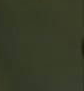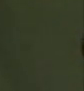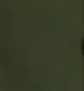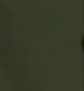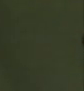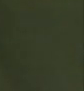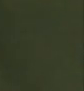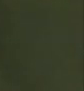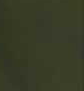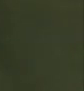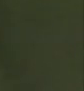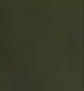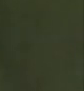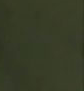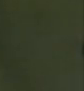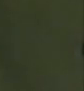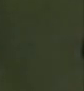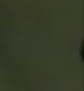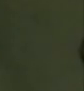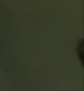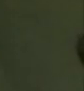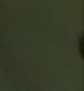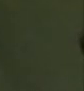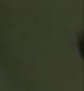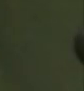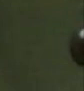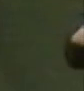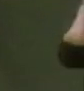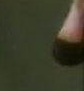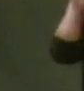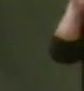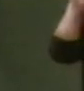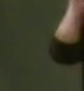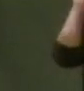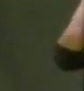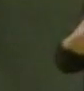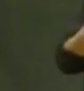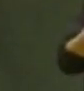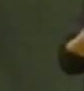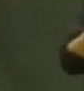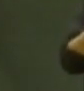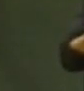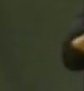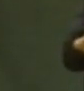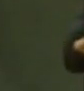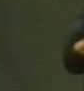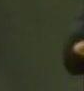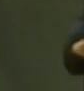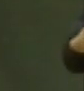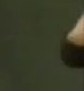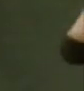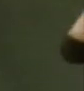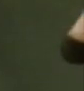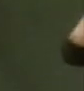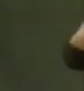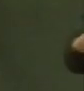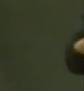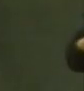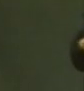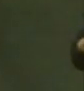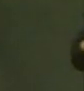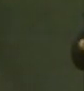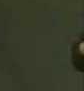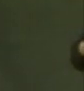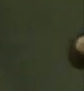or grants for beautification and blight. We have dollars for blight. We have a budget for